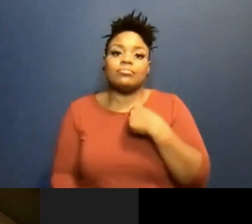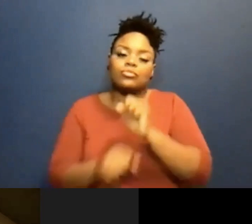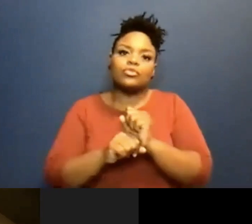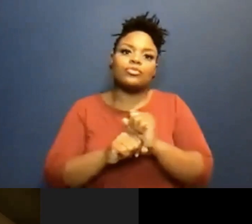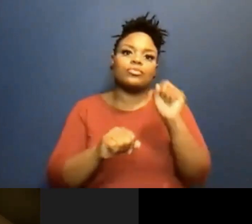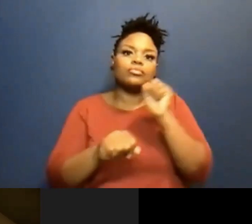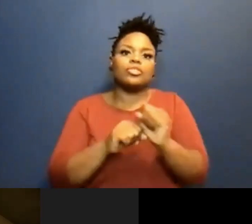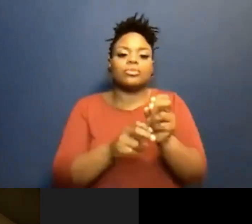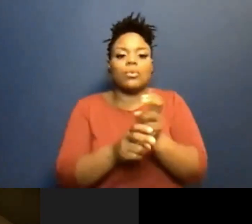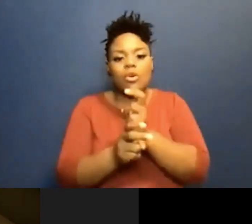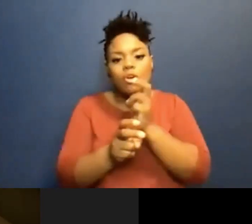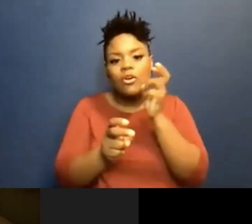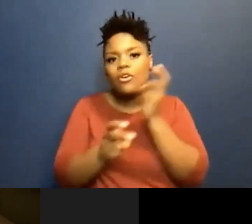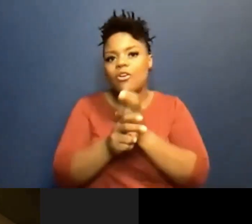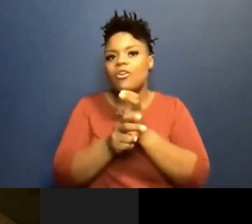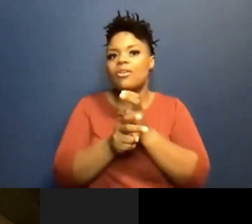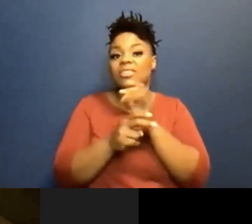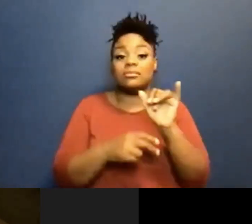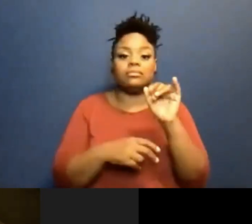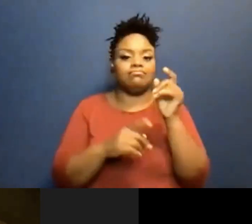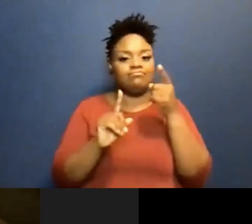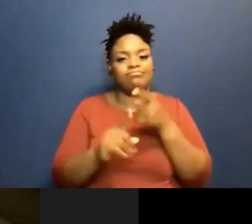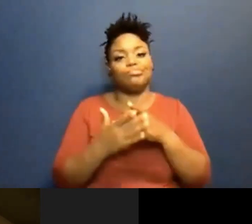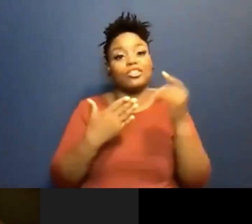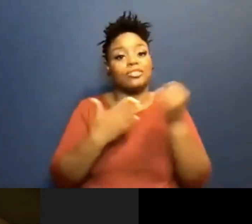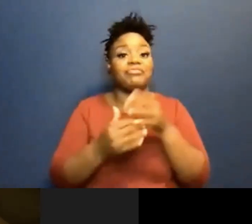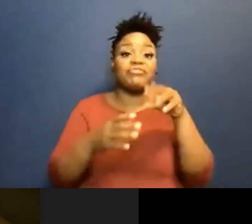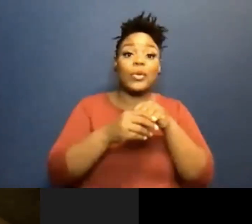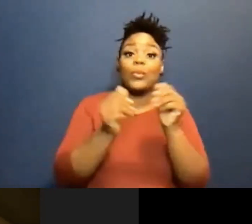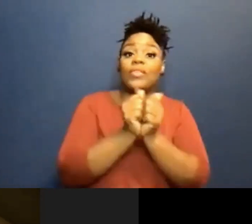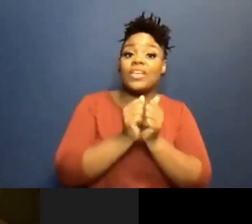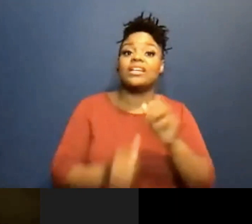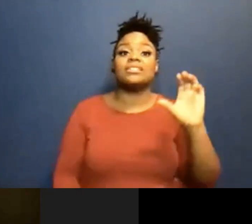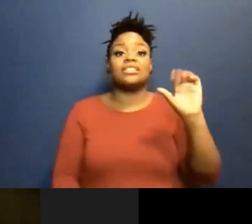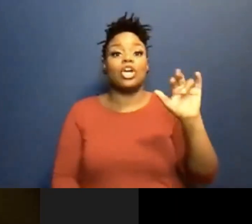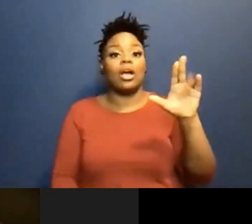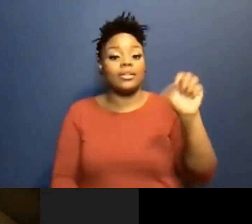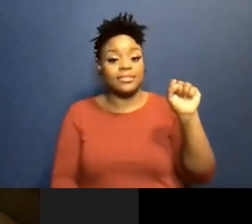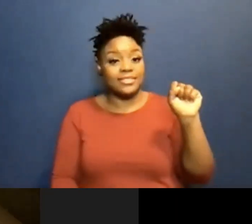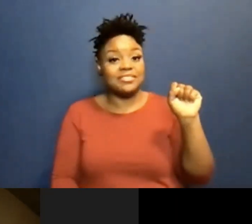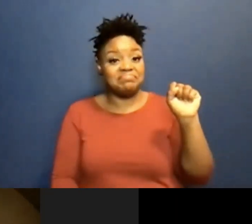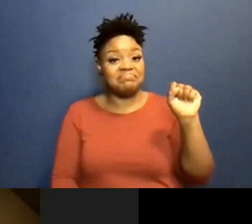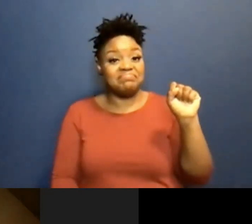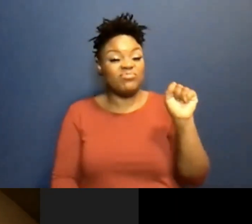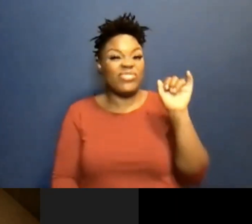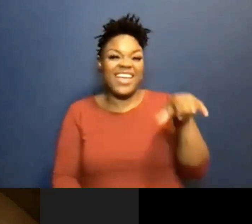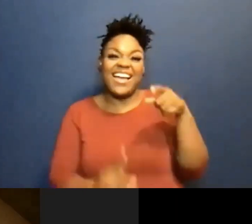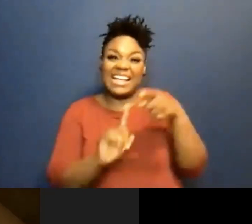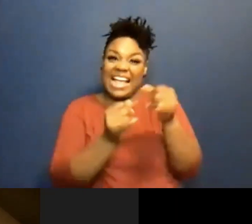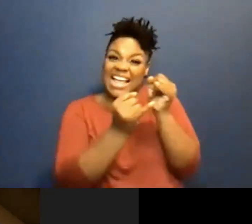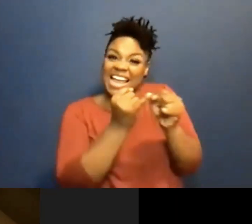with this project in the circus. So that for me is, I could watch it again and again. I really like it.